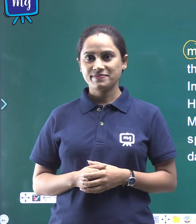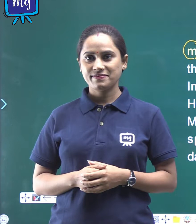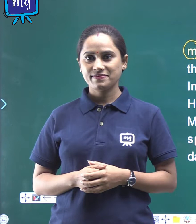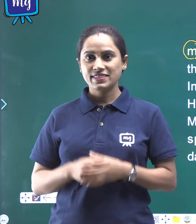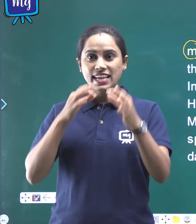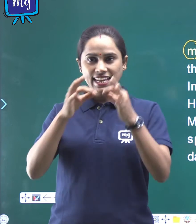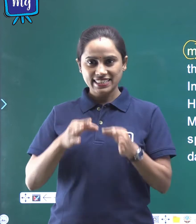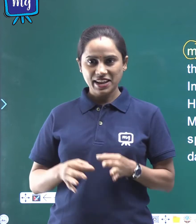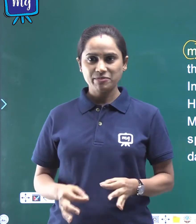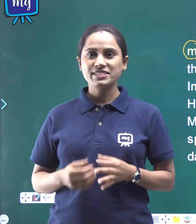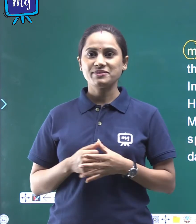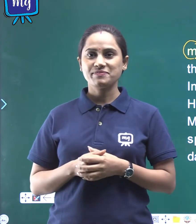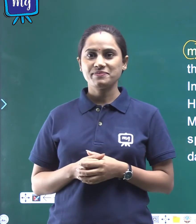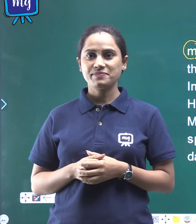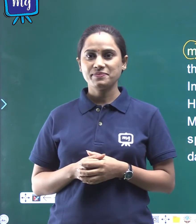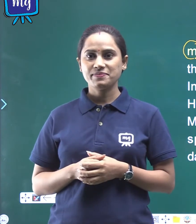describes